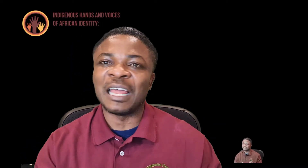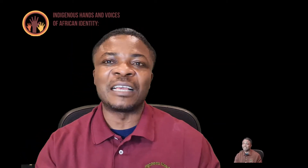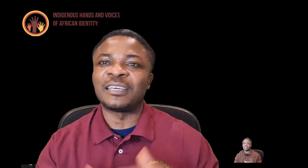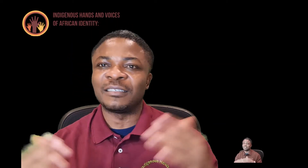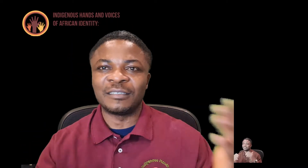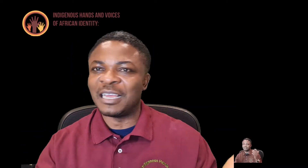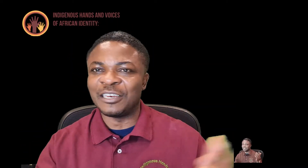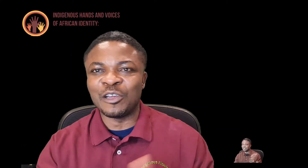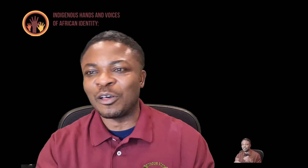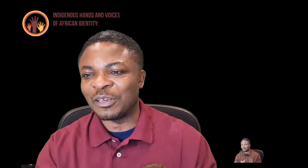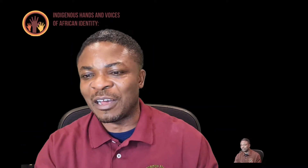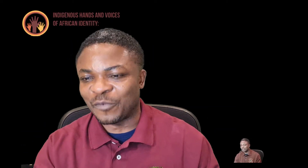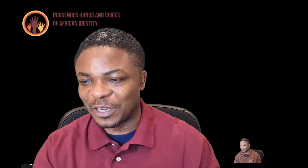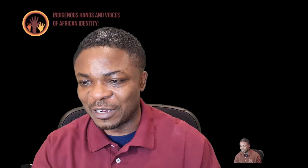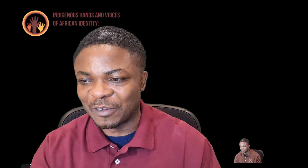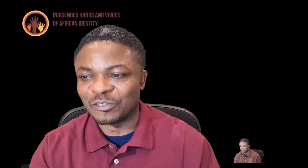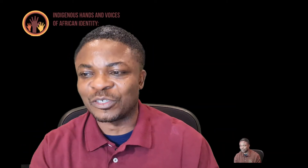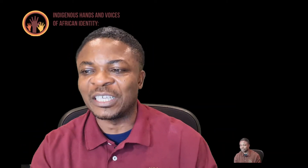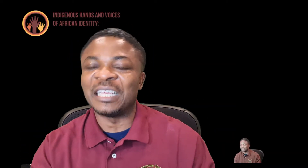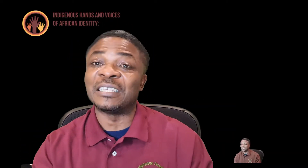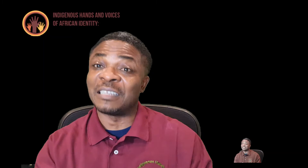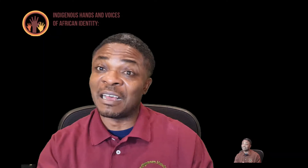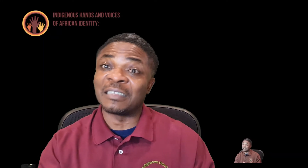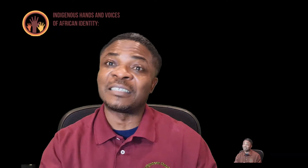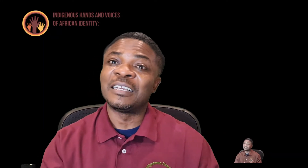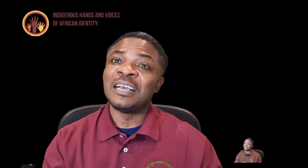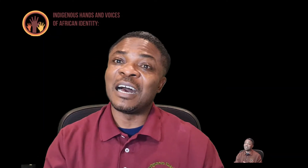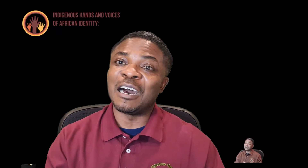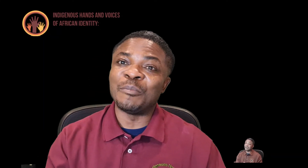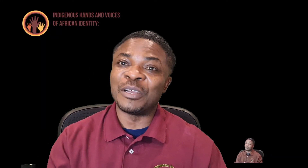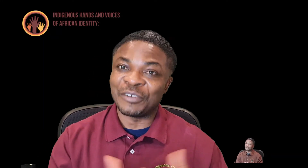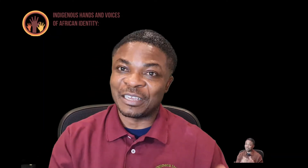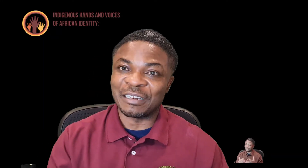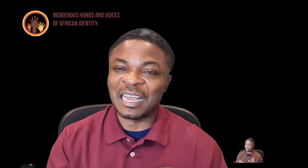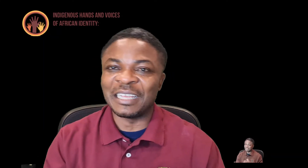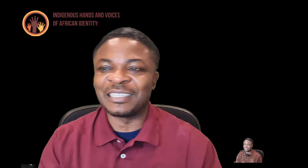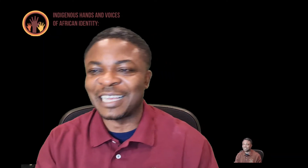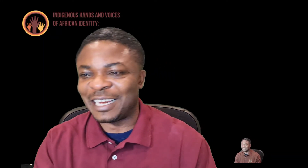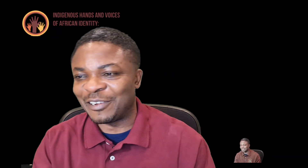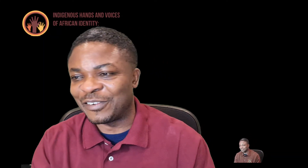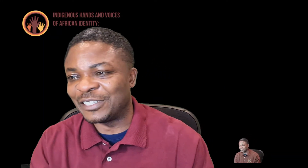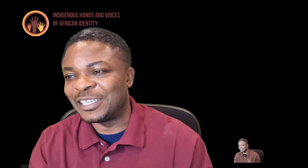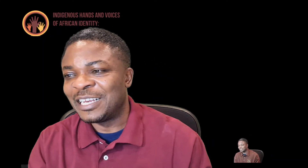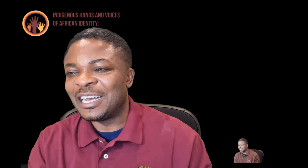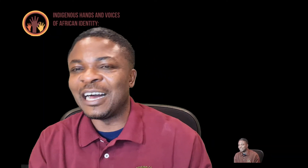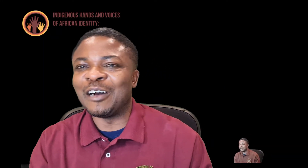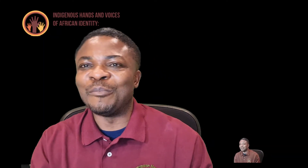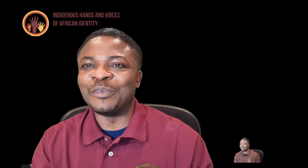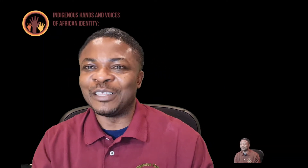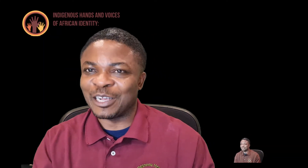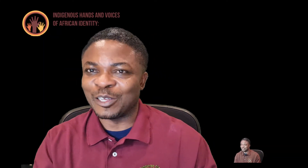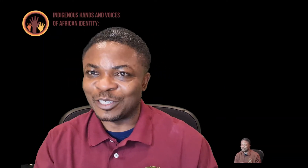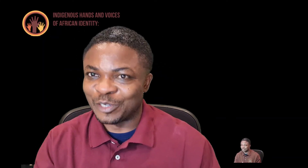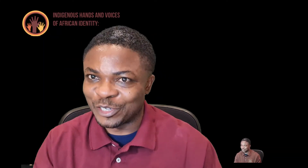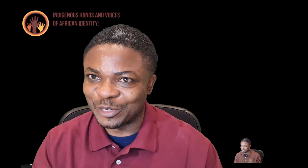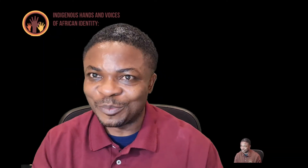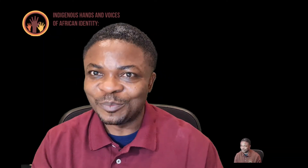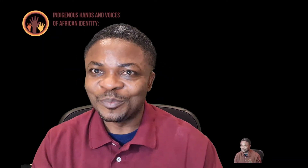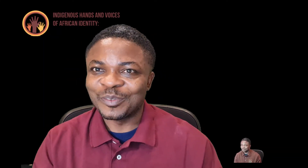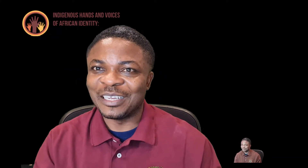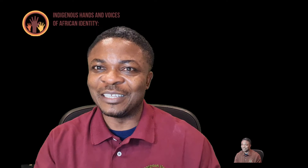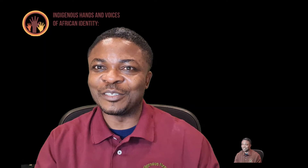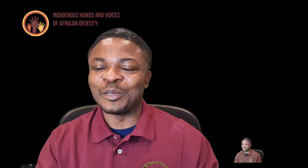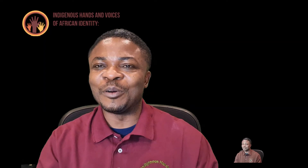language, like any other African country, is not a recognized sign language in the